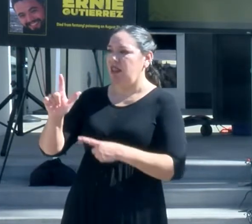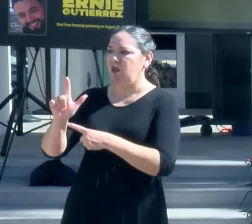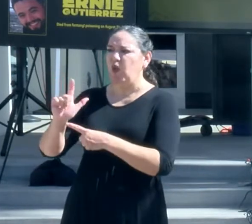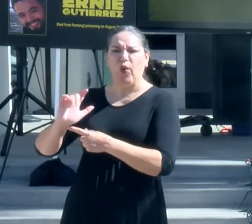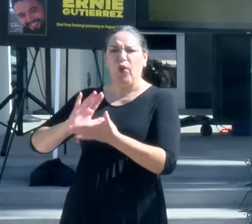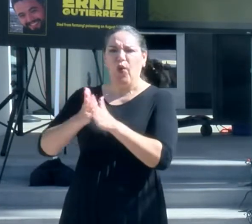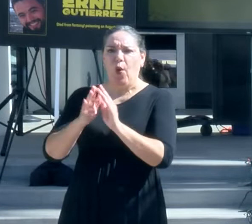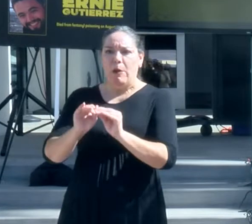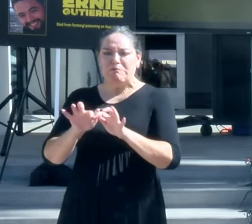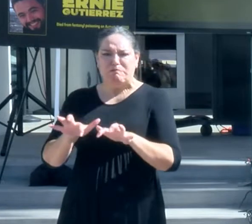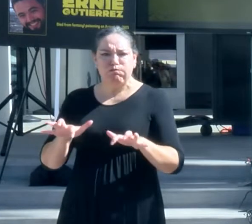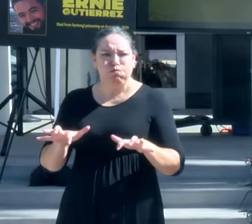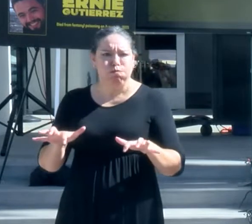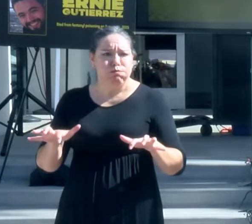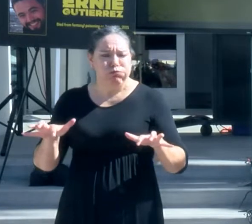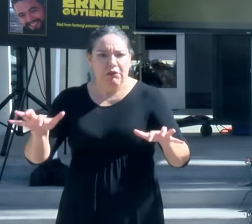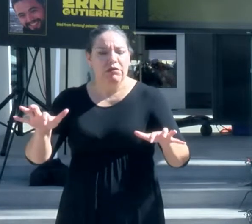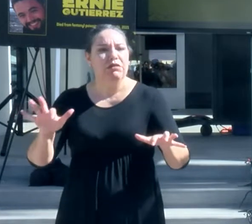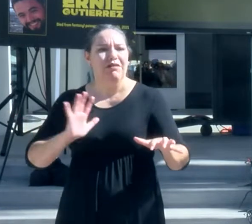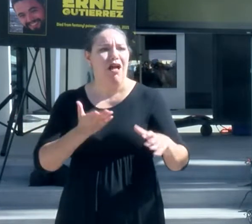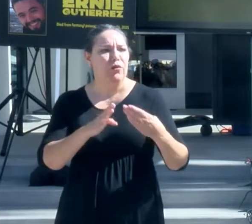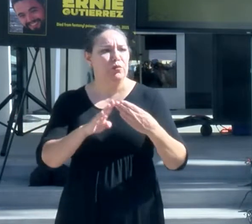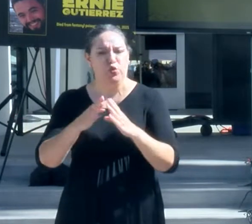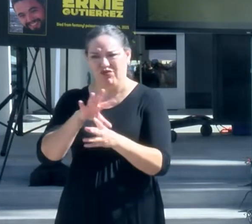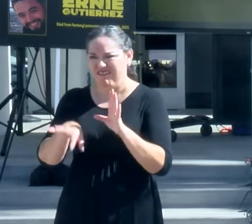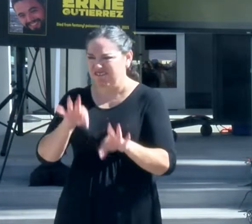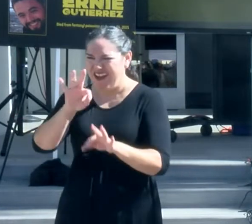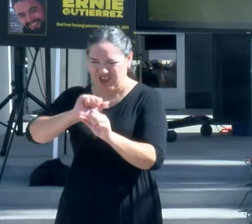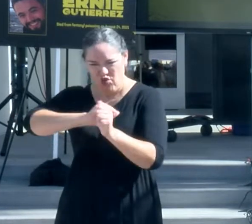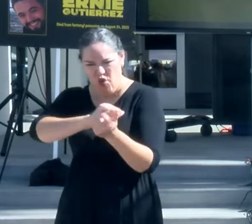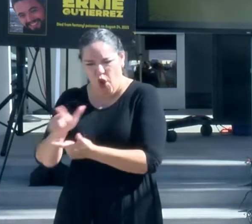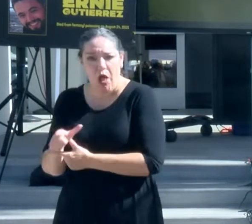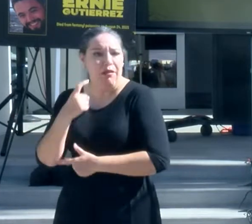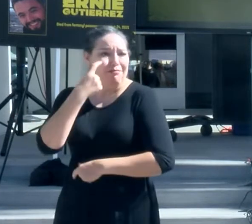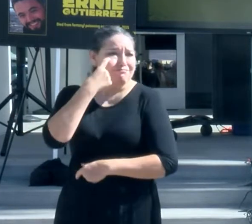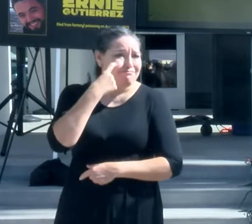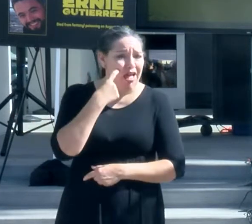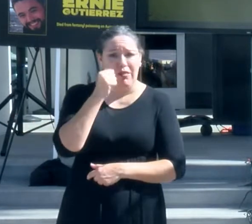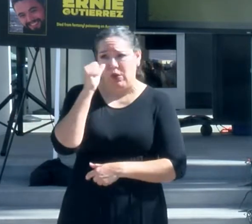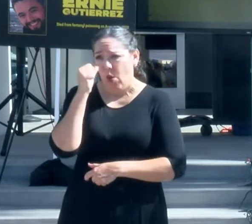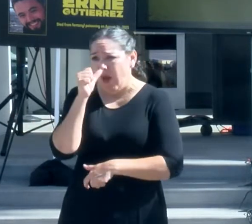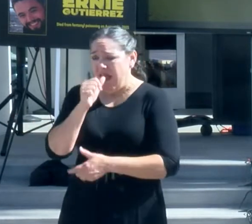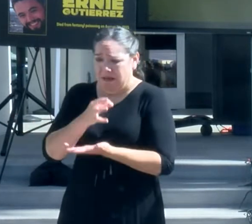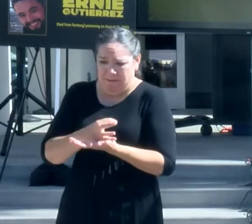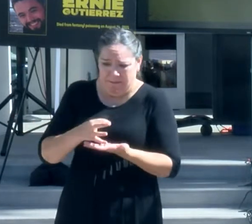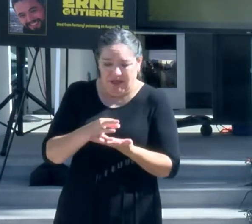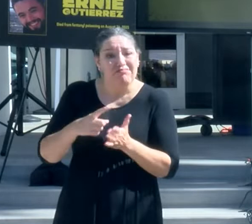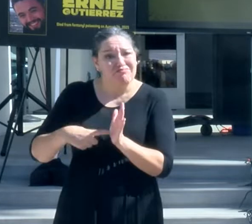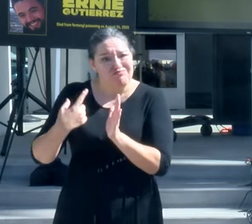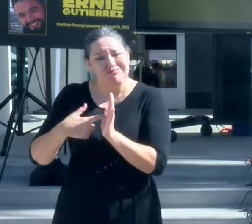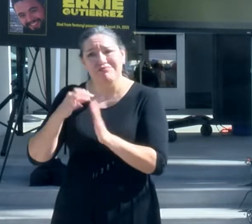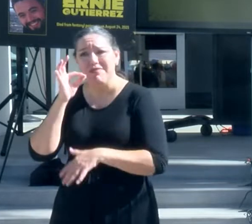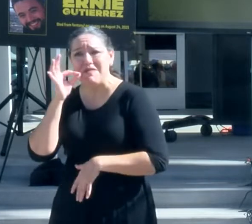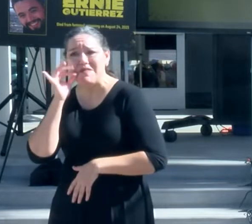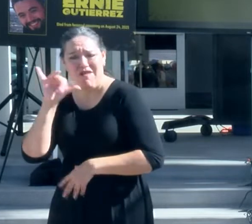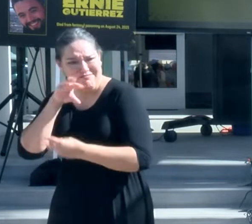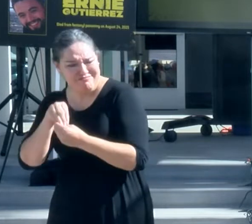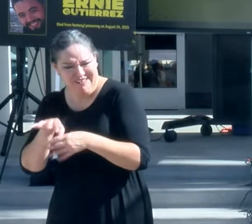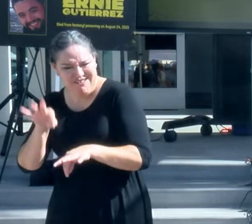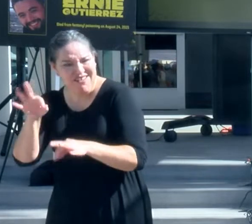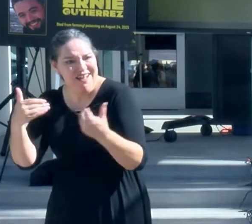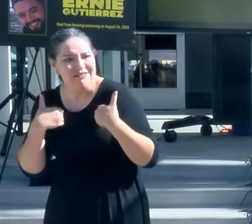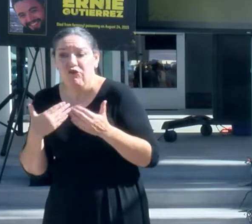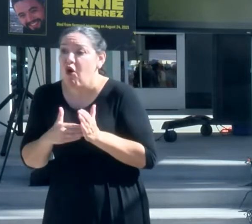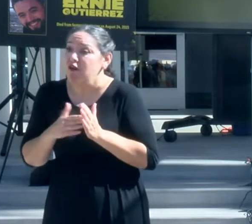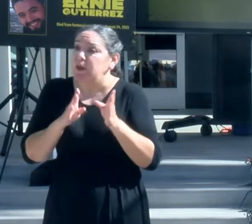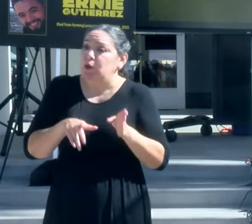communities. It's now found in all drugs: methamphetamine, cocaine, pills, and in some cases even marijuana. Often the user does